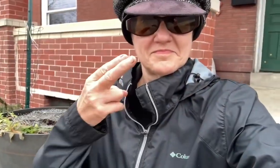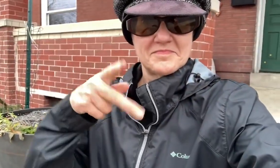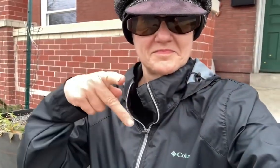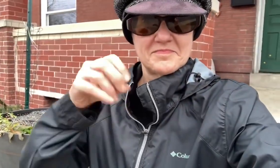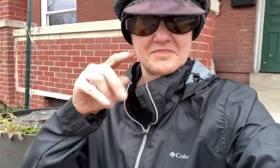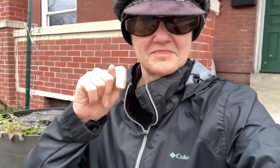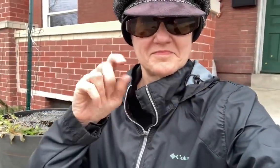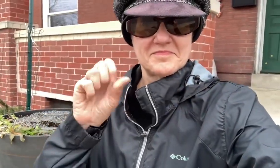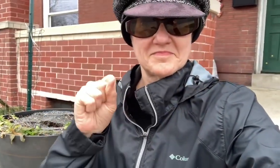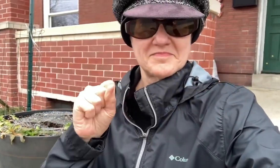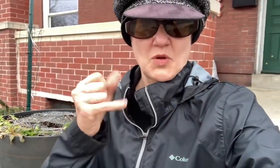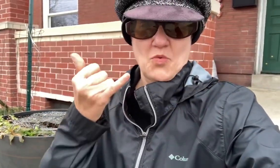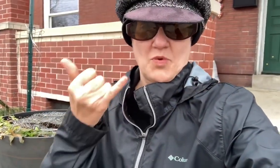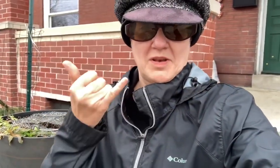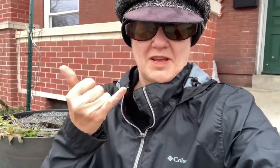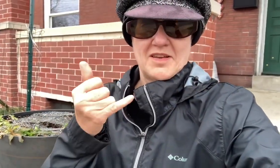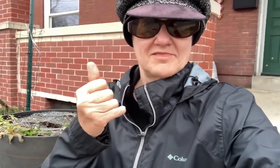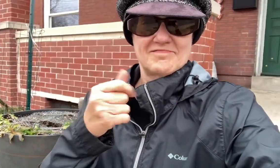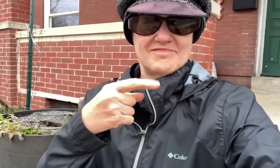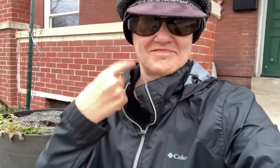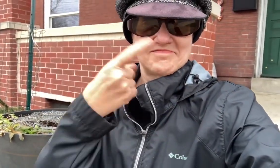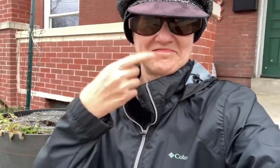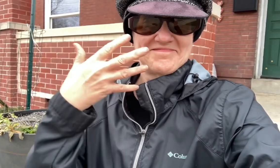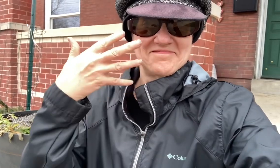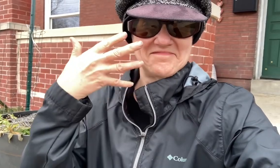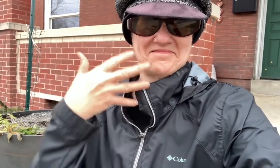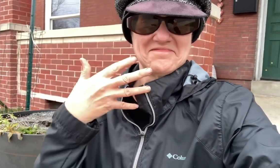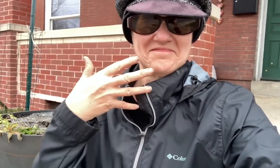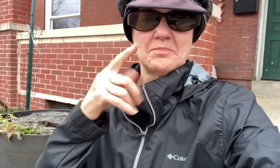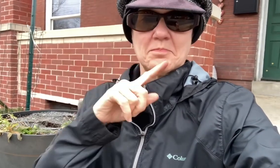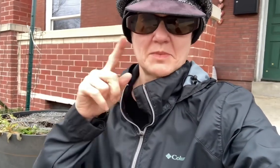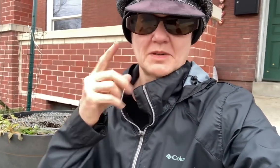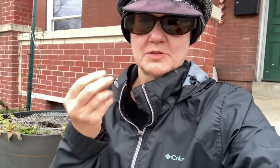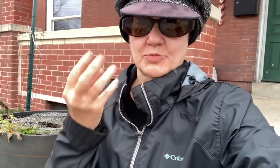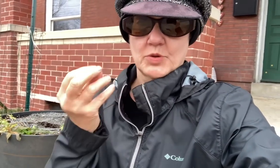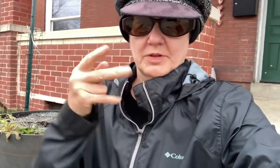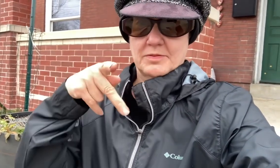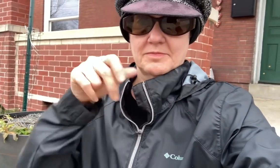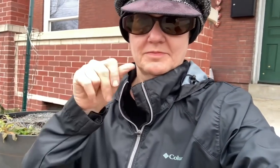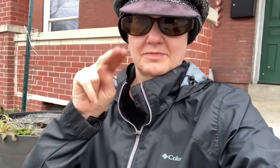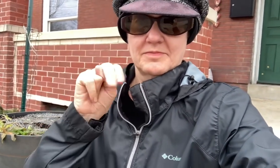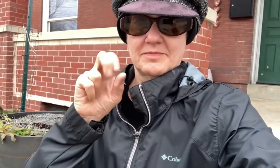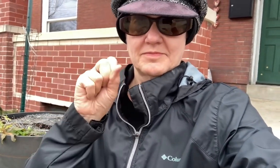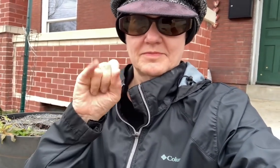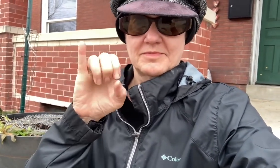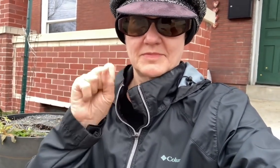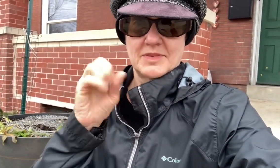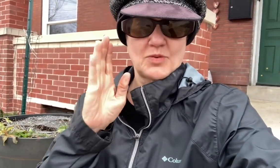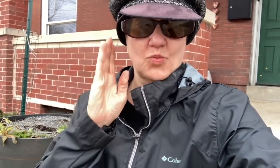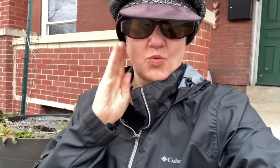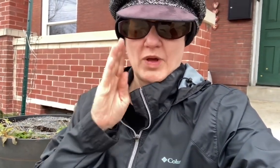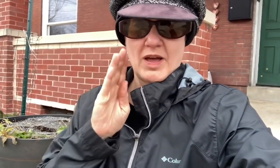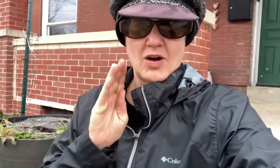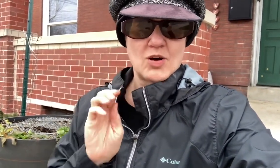Now these are the porch pots, and right now they're looking kind of sad in winter. But come spring, these pansies are just